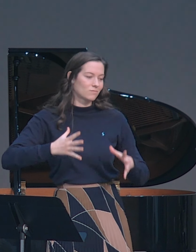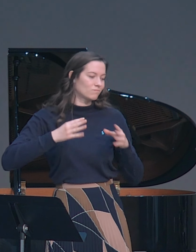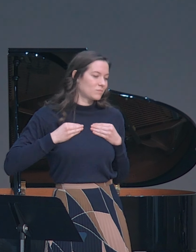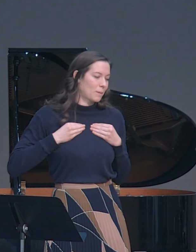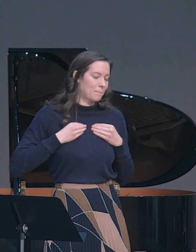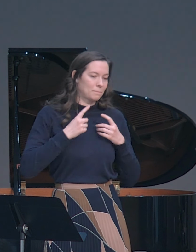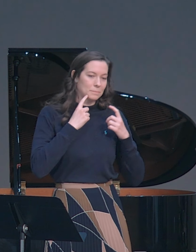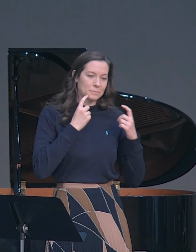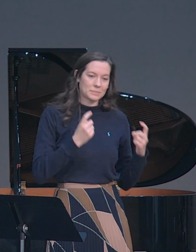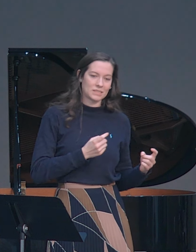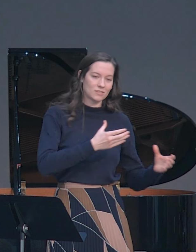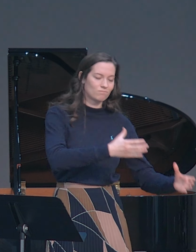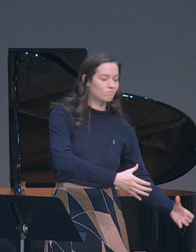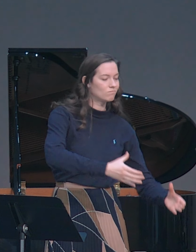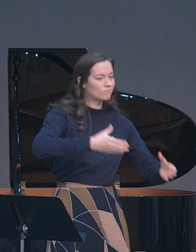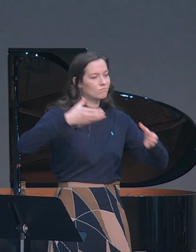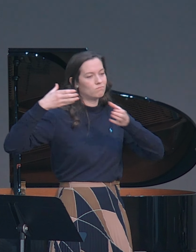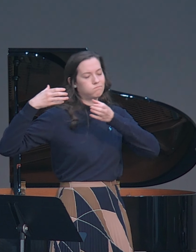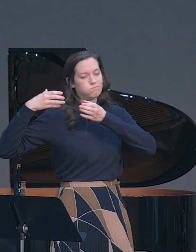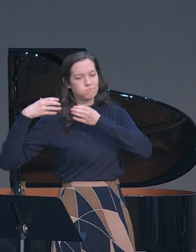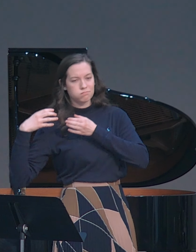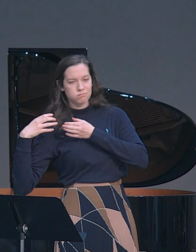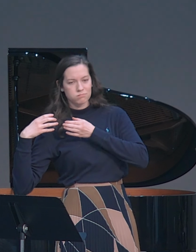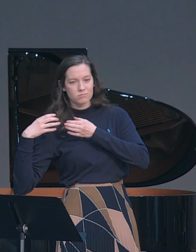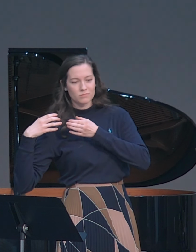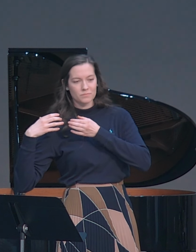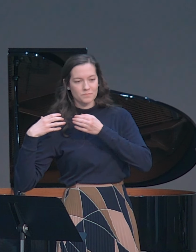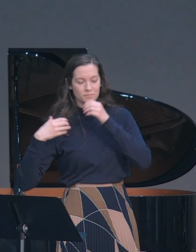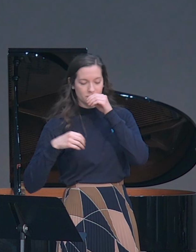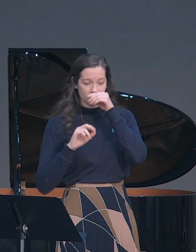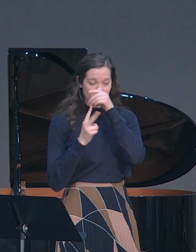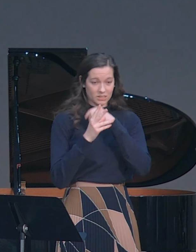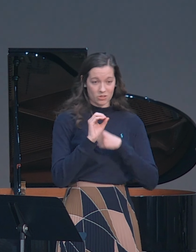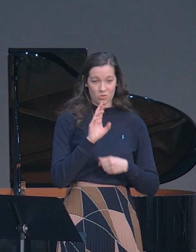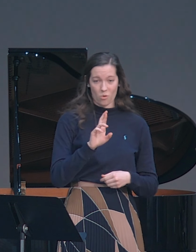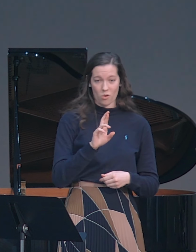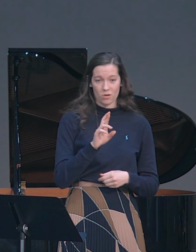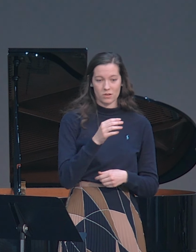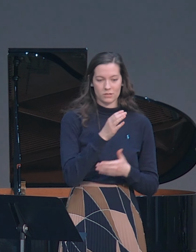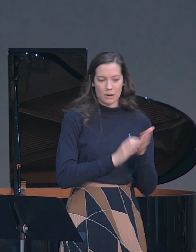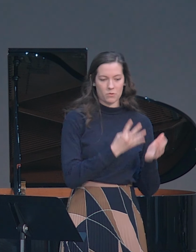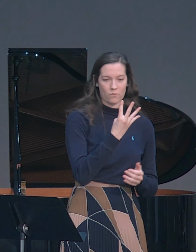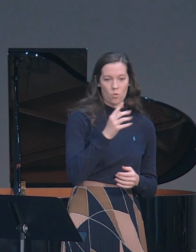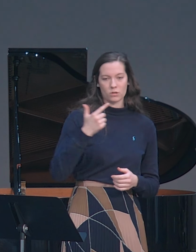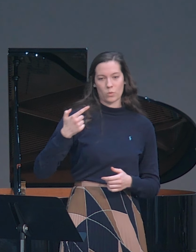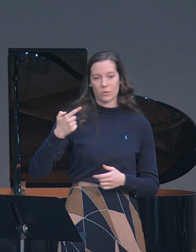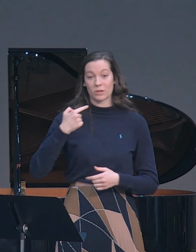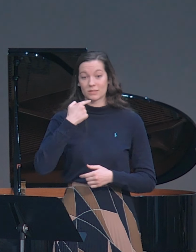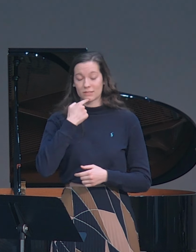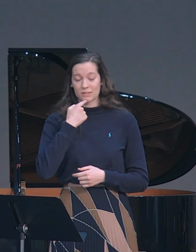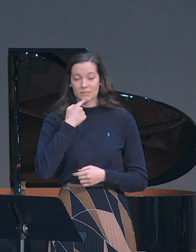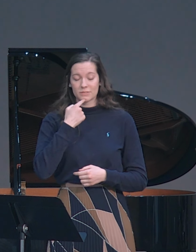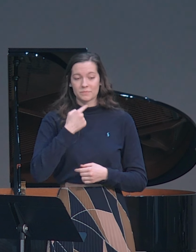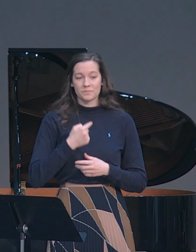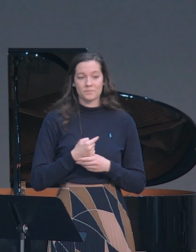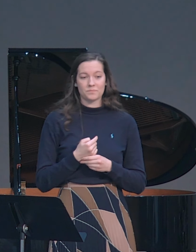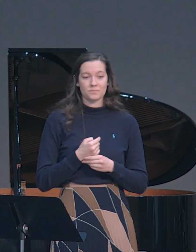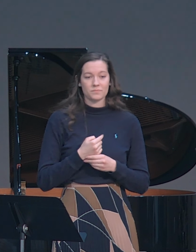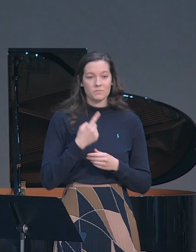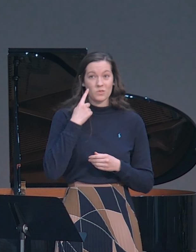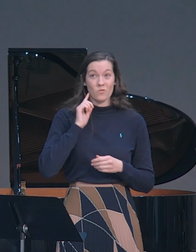committed upon himself. 2 Corinthians 4:21 says this: "For